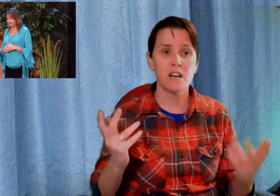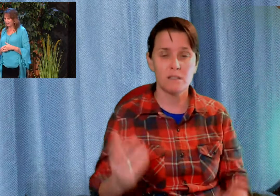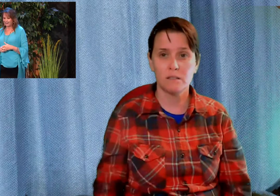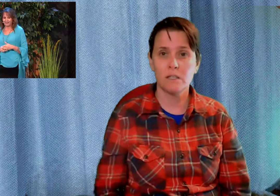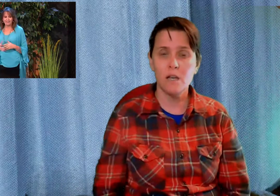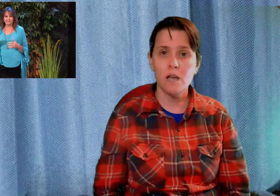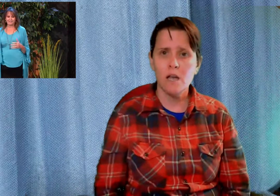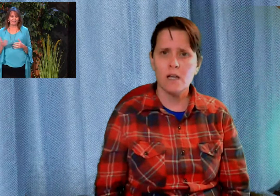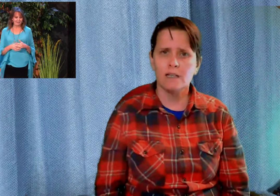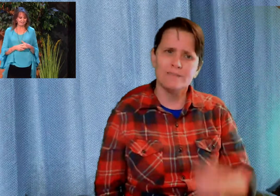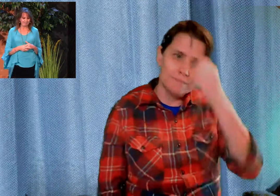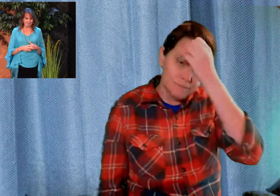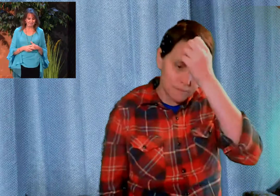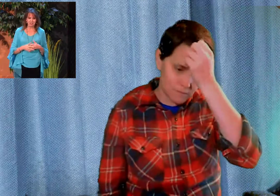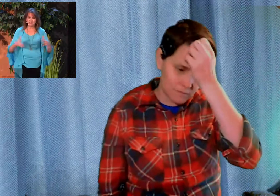bit, I